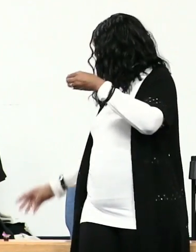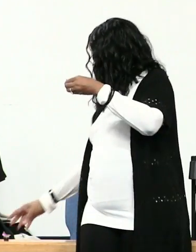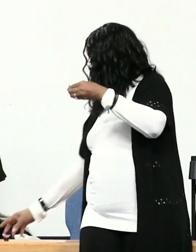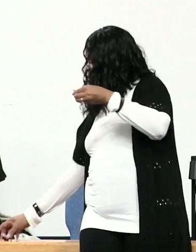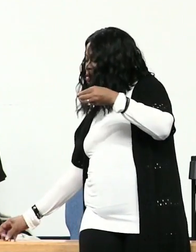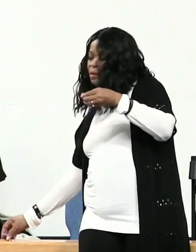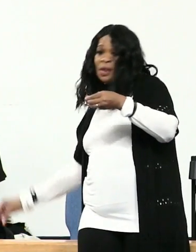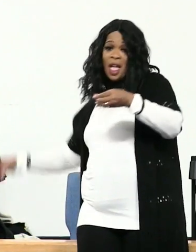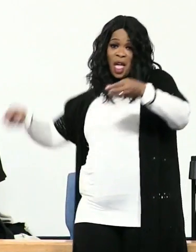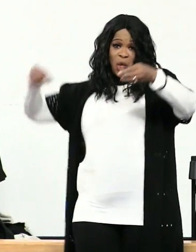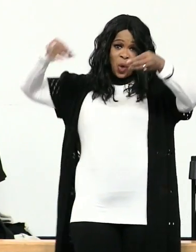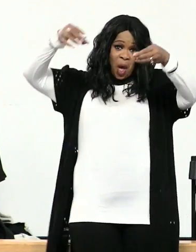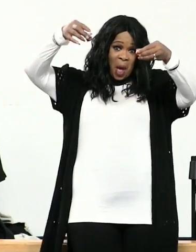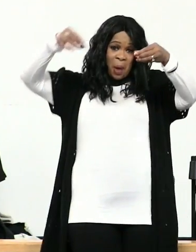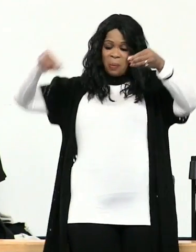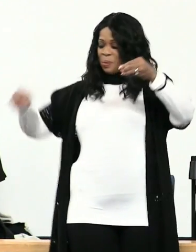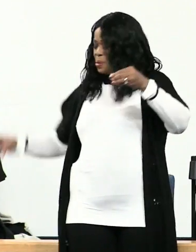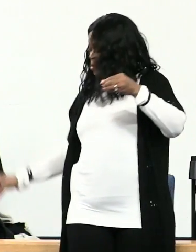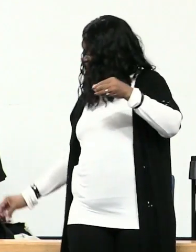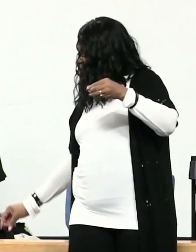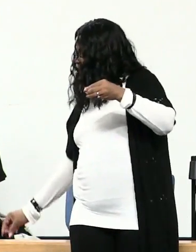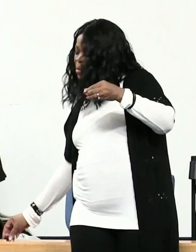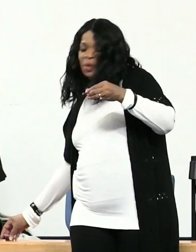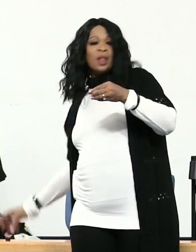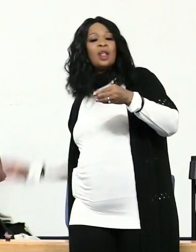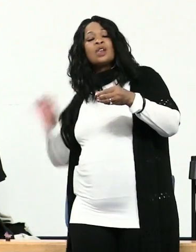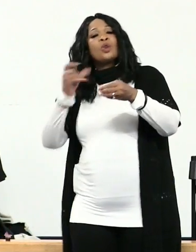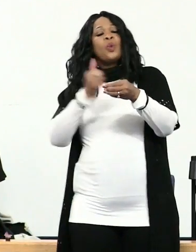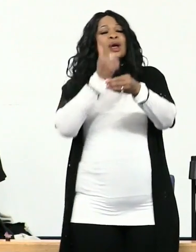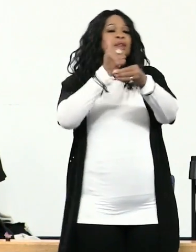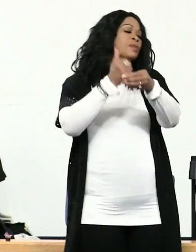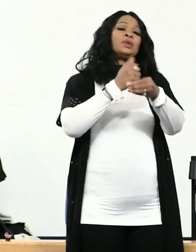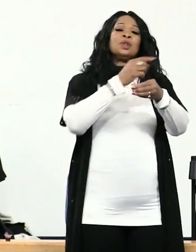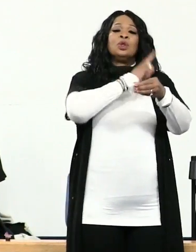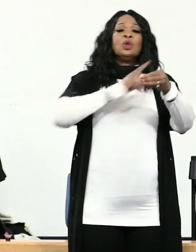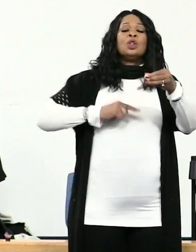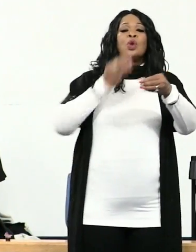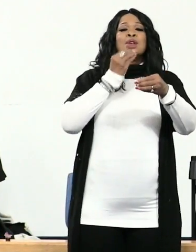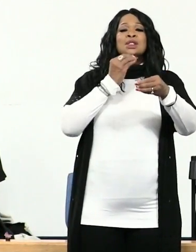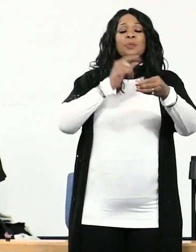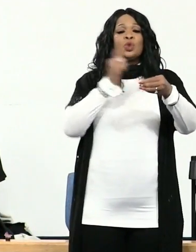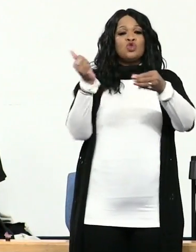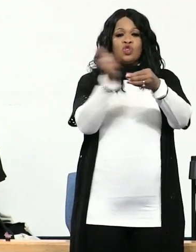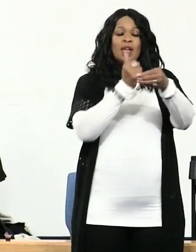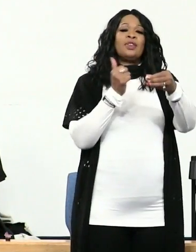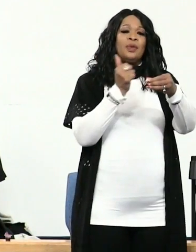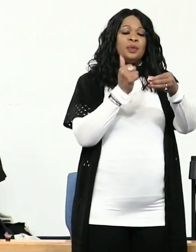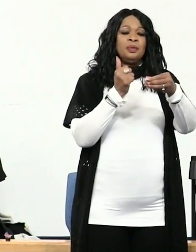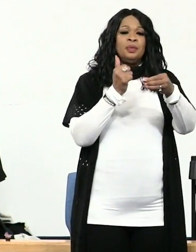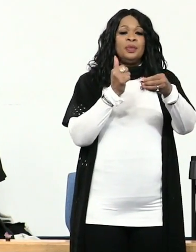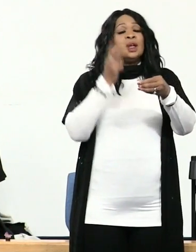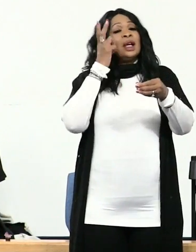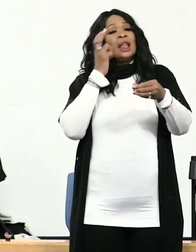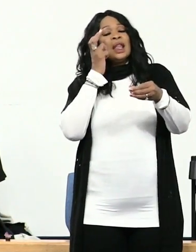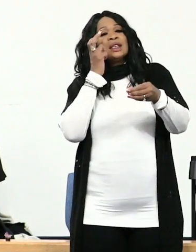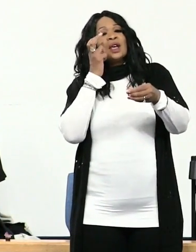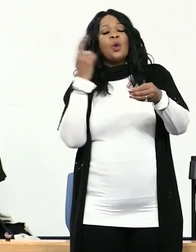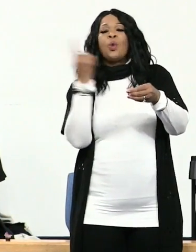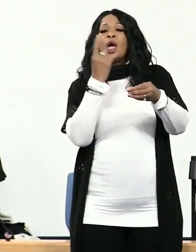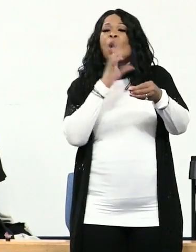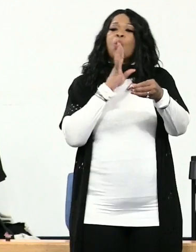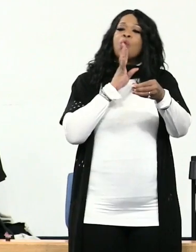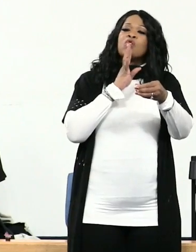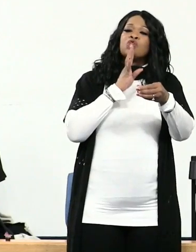juice, the cup, so that we can participate in communion together. Listen, we've already talked